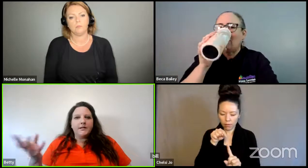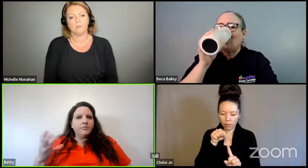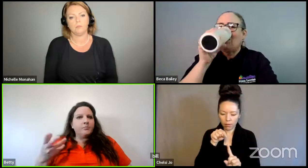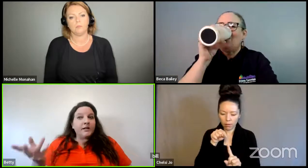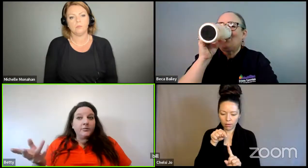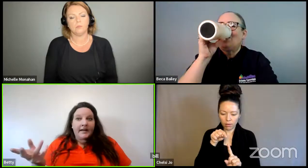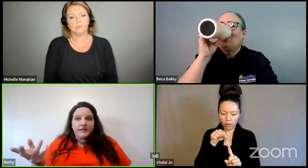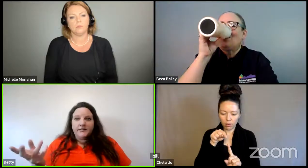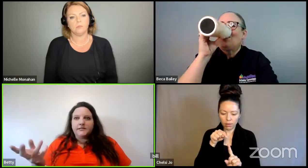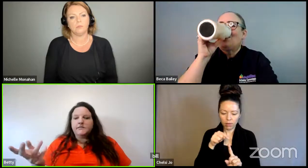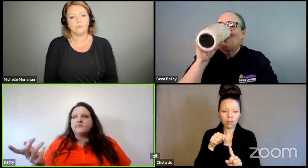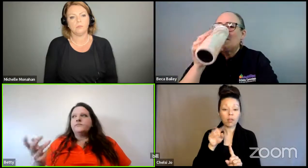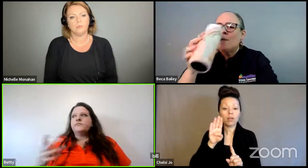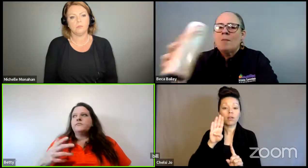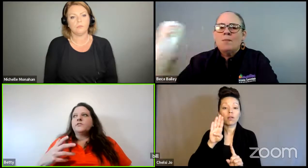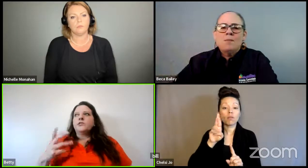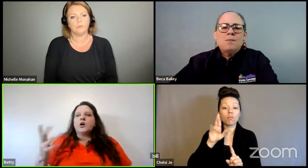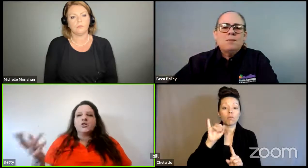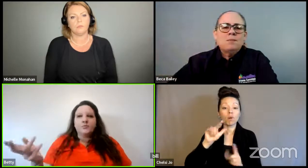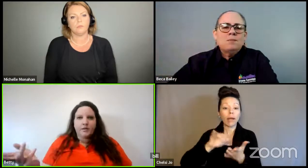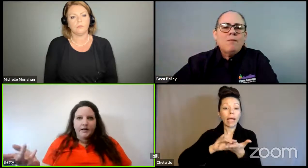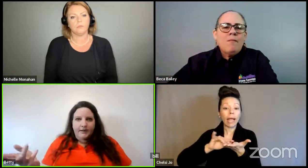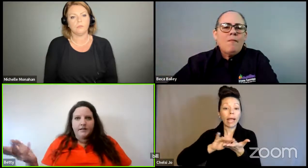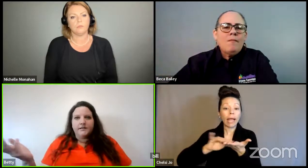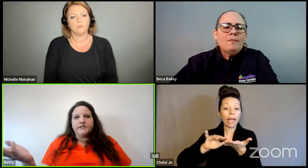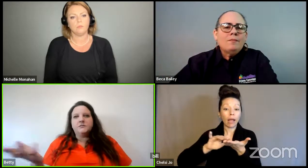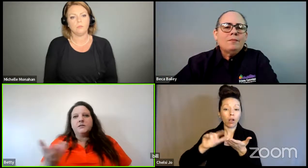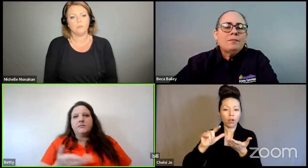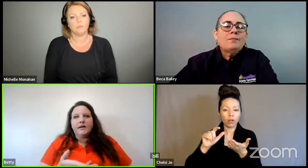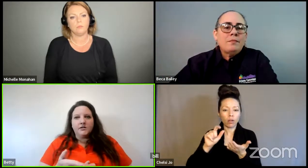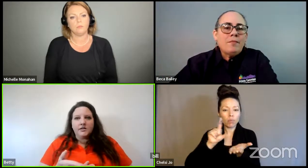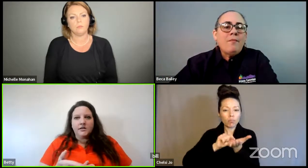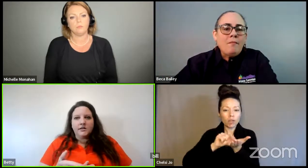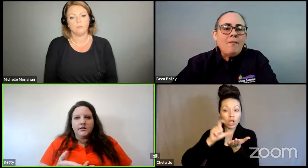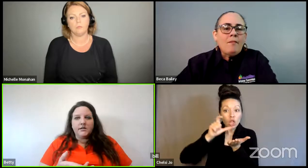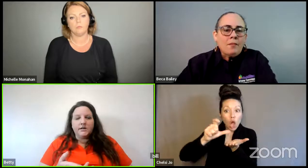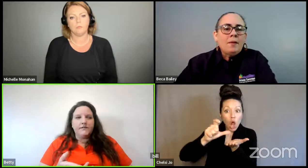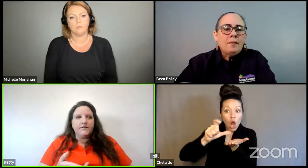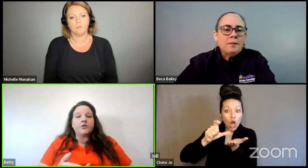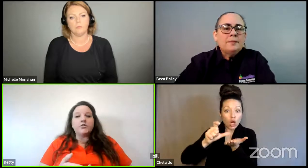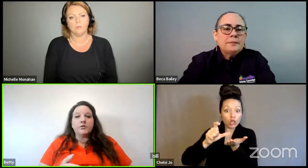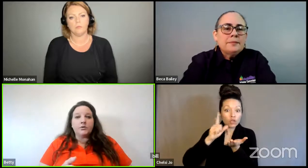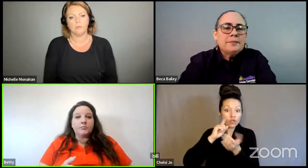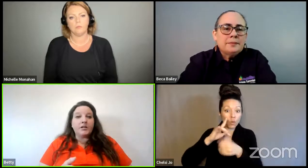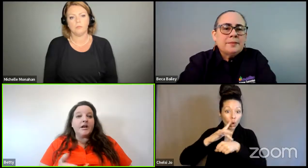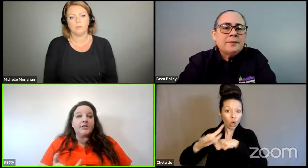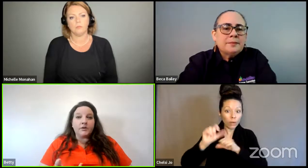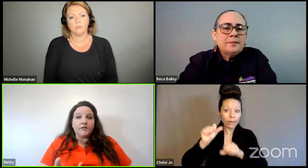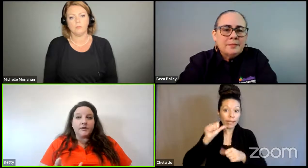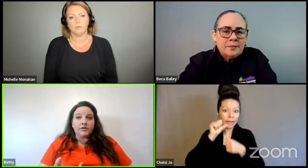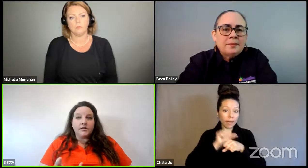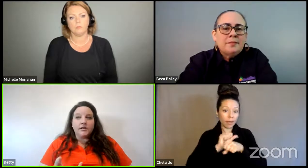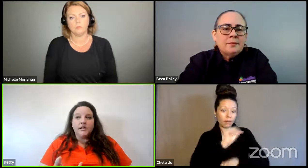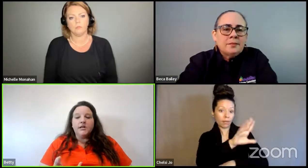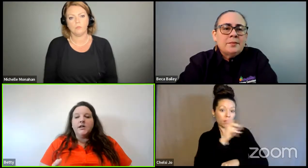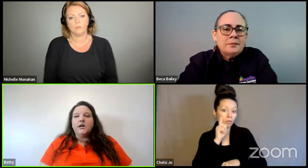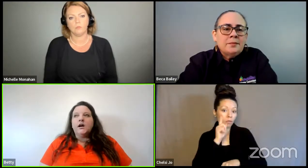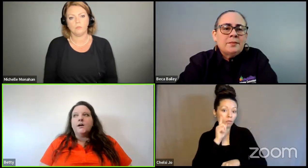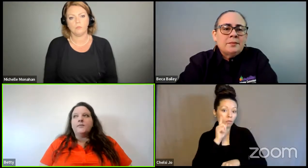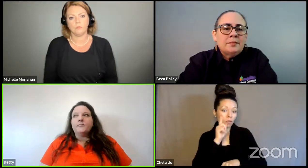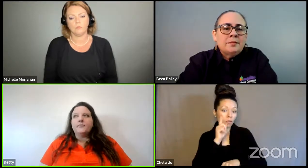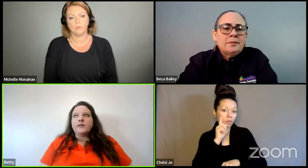early ballots, braille ballots, large print ballots to be mailed to voters who are blind or visually